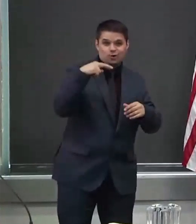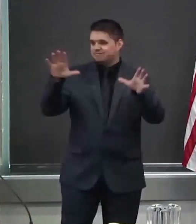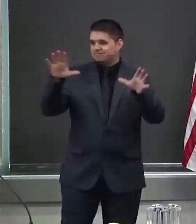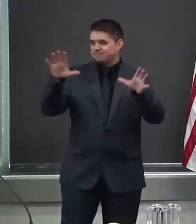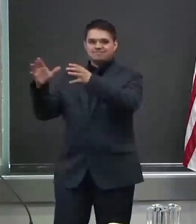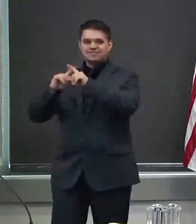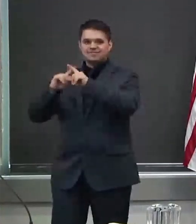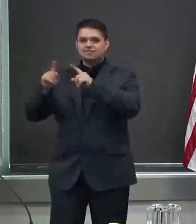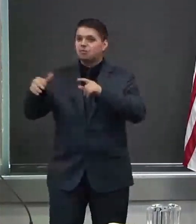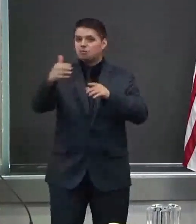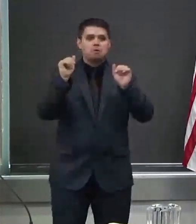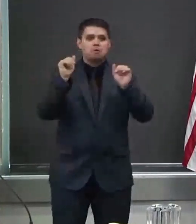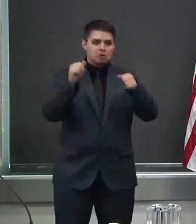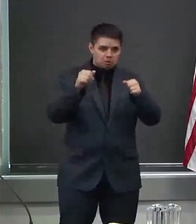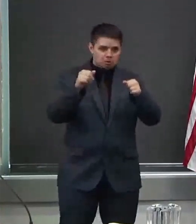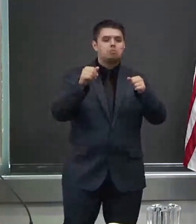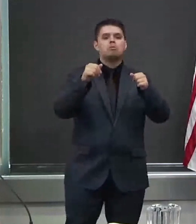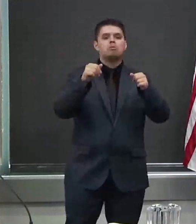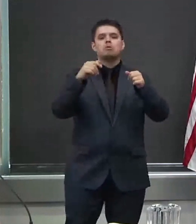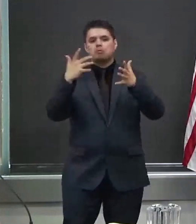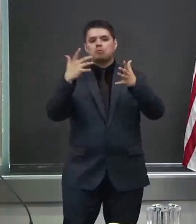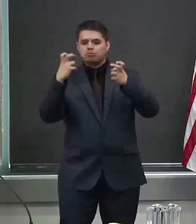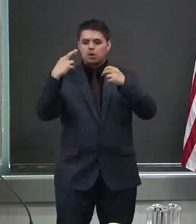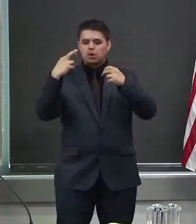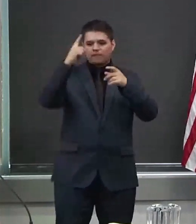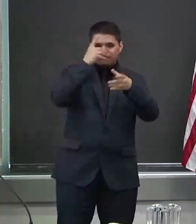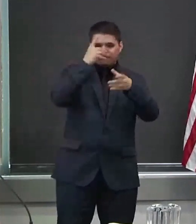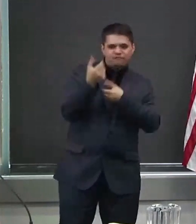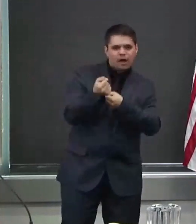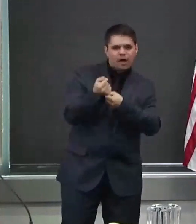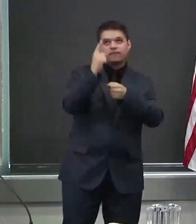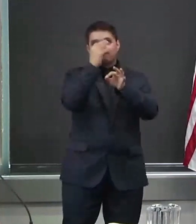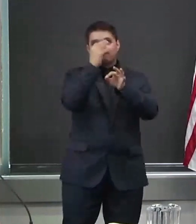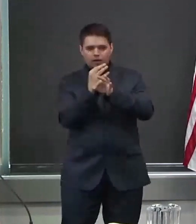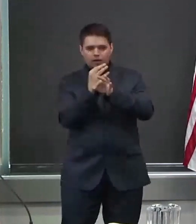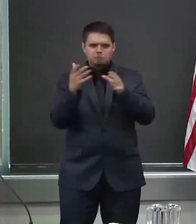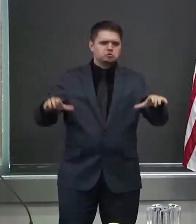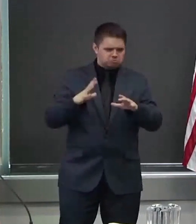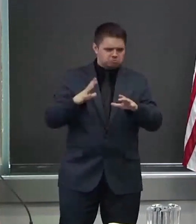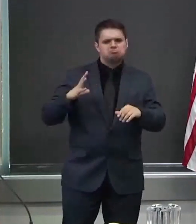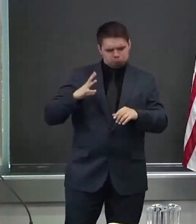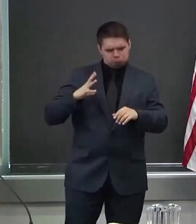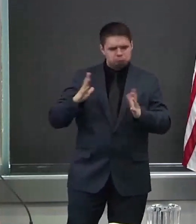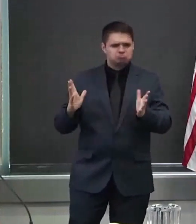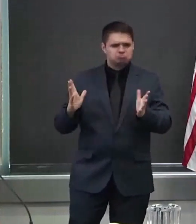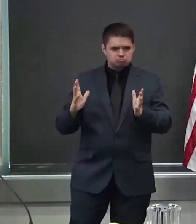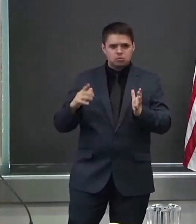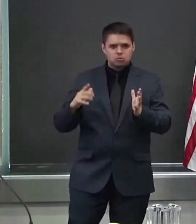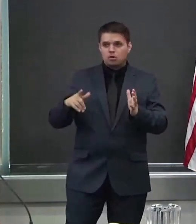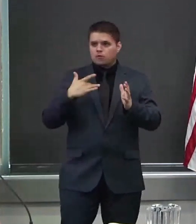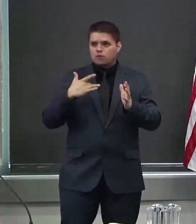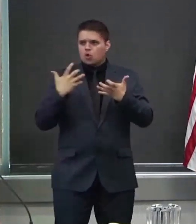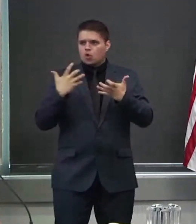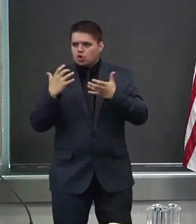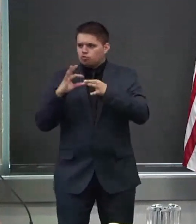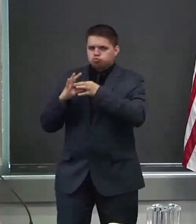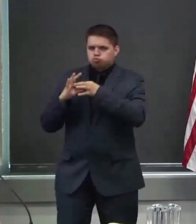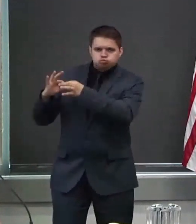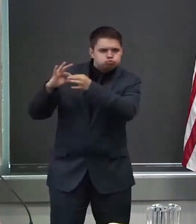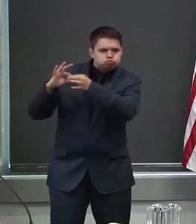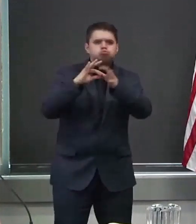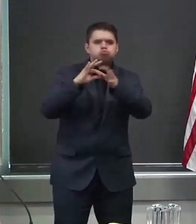for many it is a source of comfort. It creates a sense of community, and it lifts